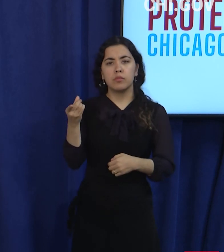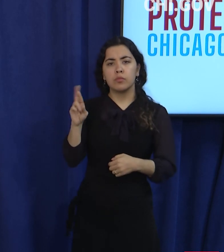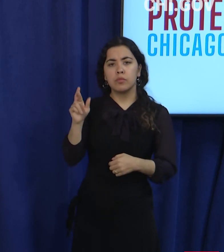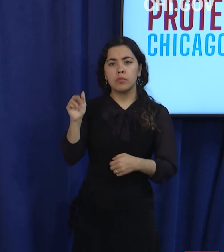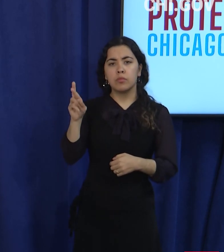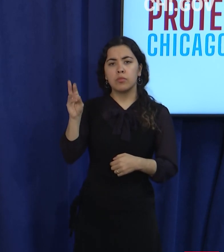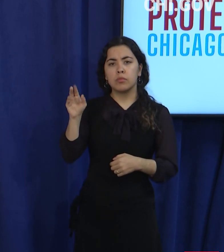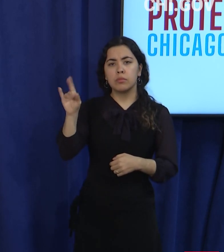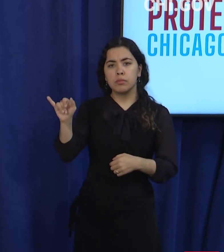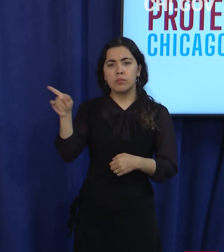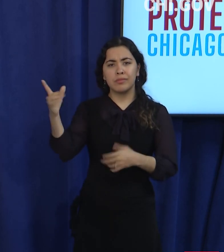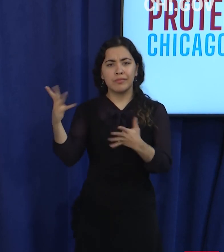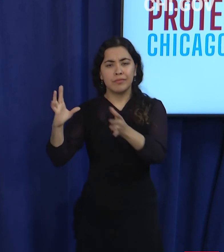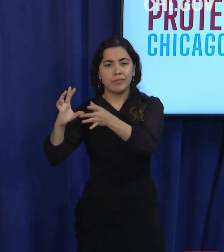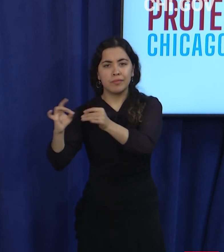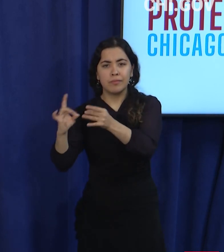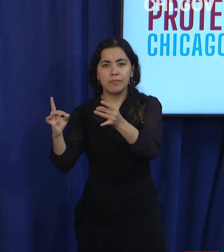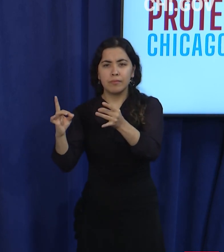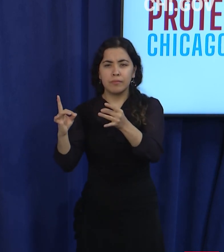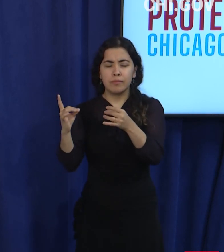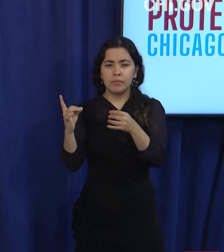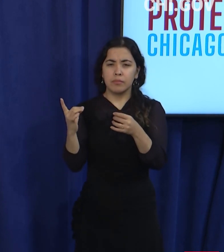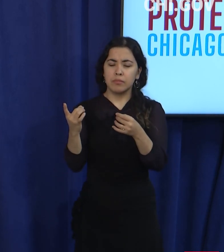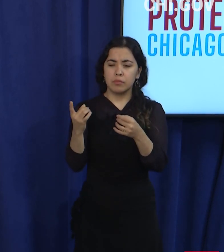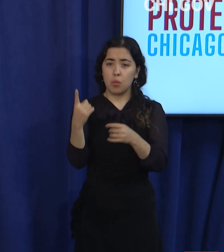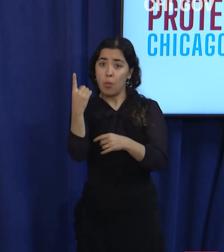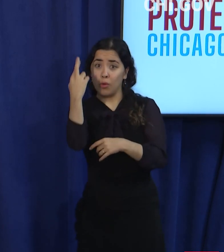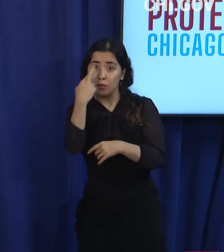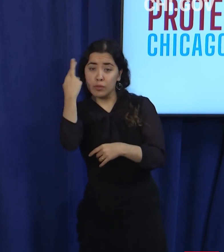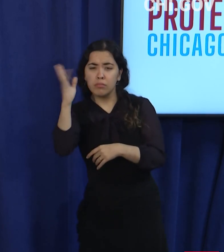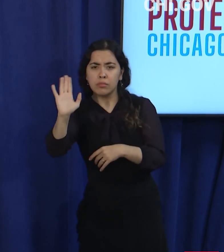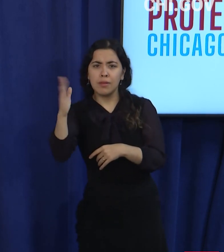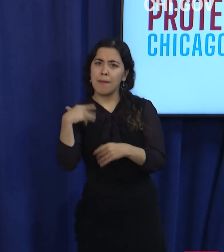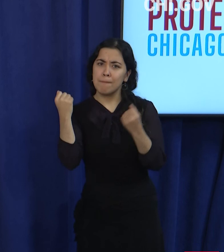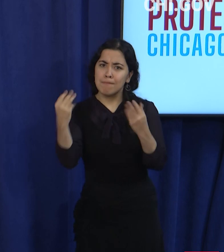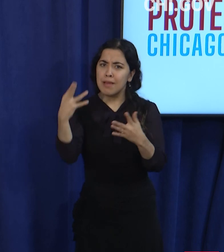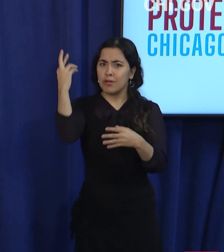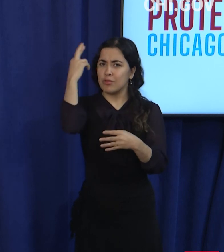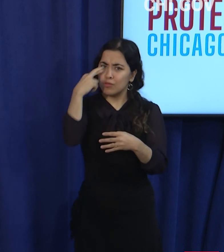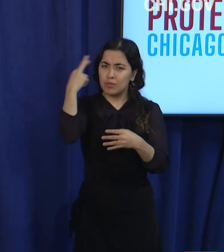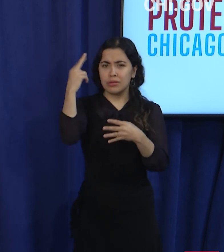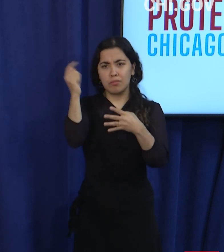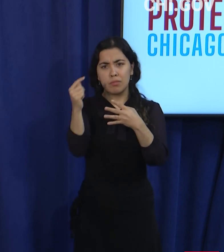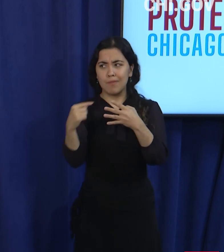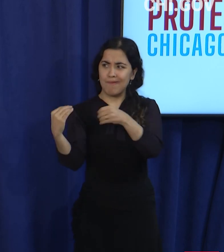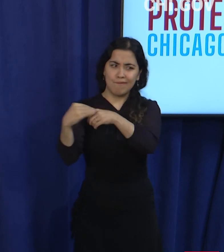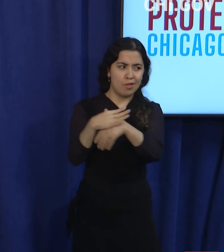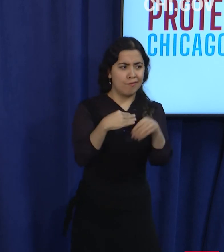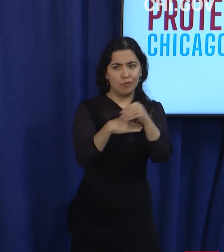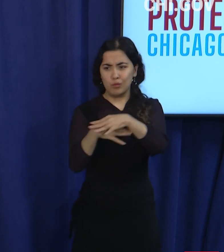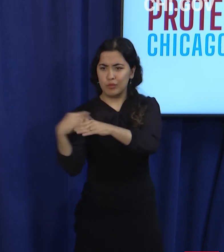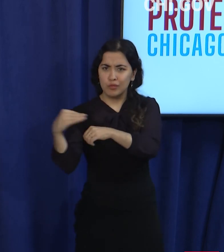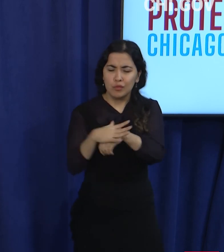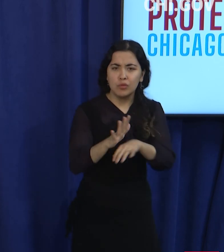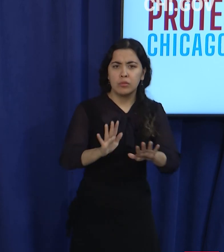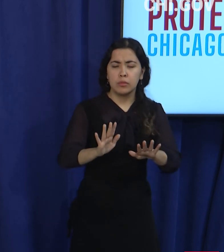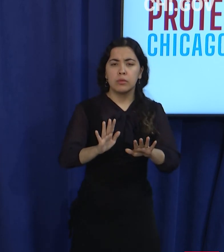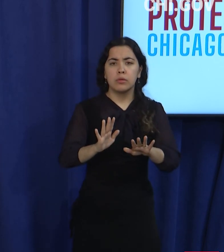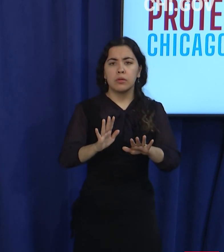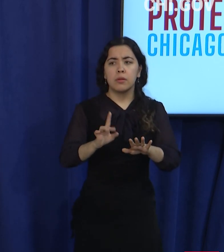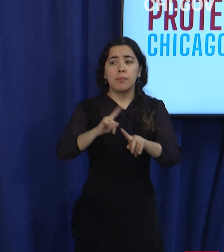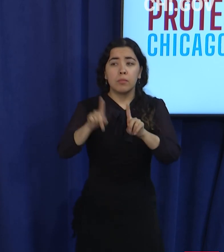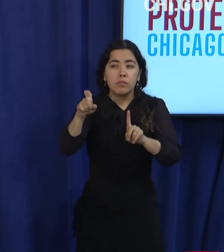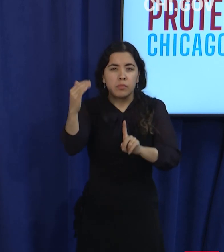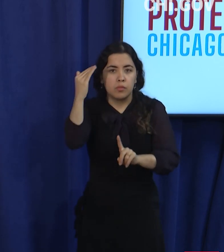most of it is individual awareness of what their responsibility is, but also what their risk